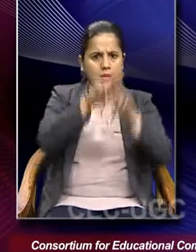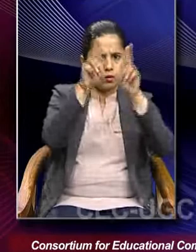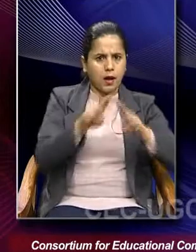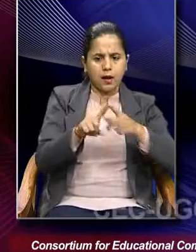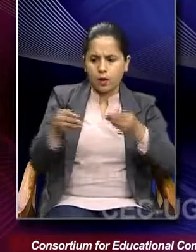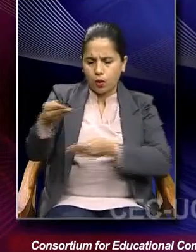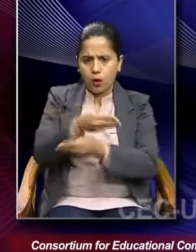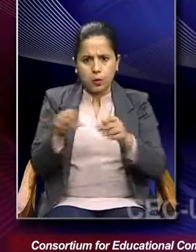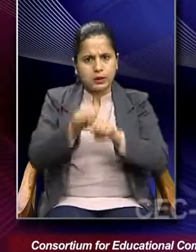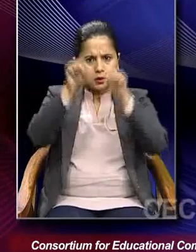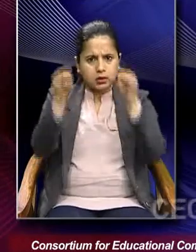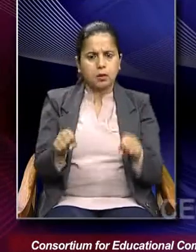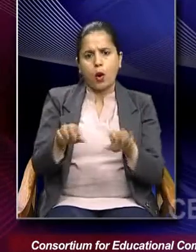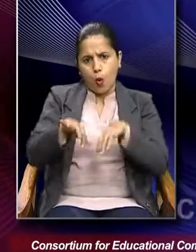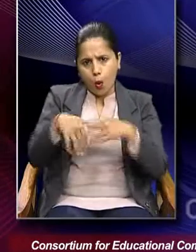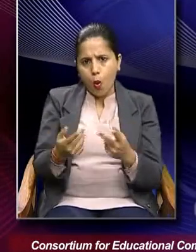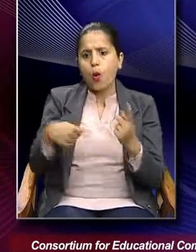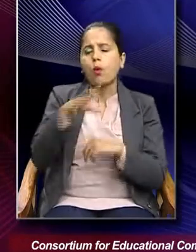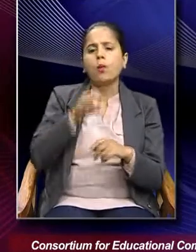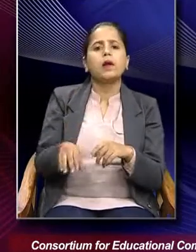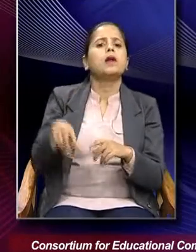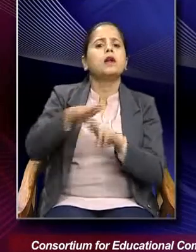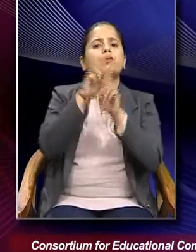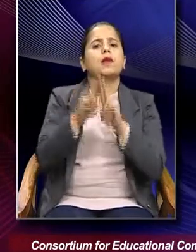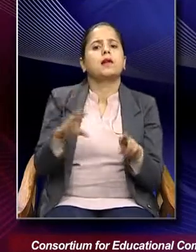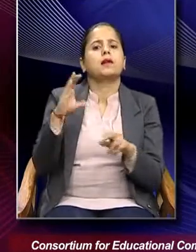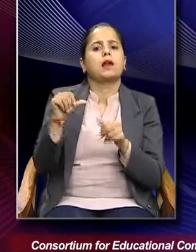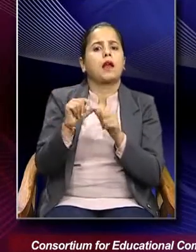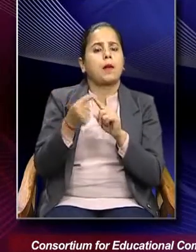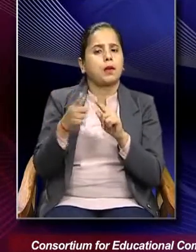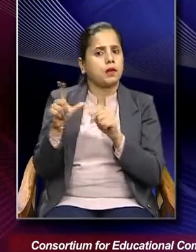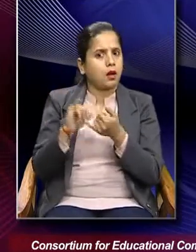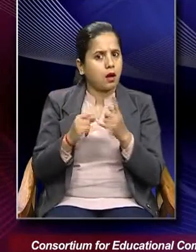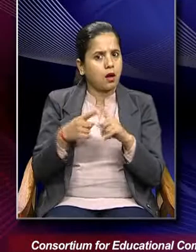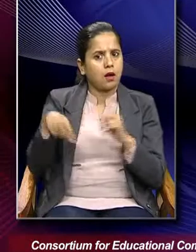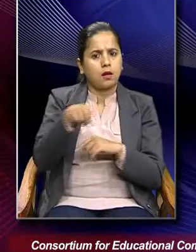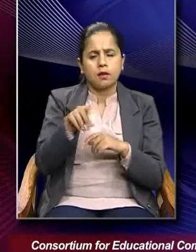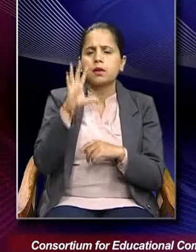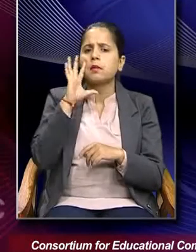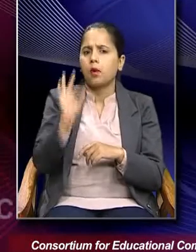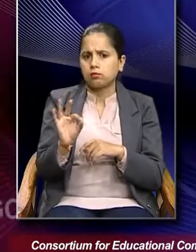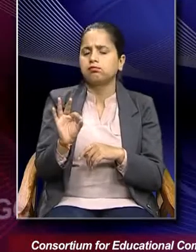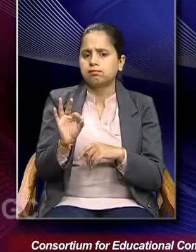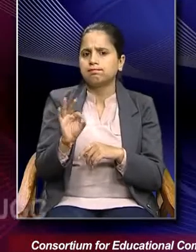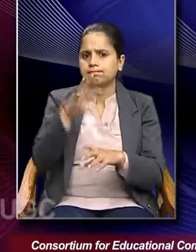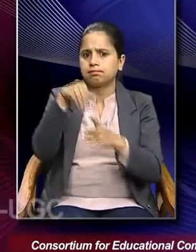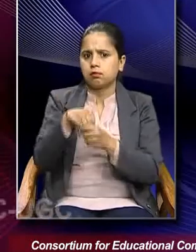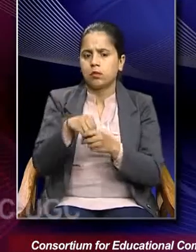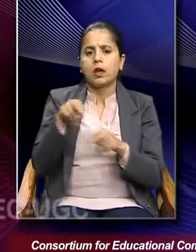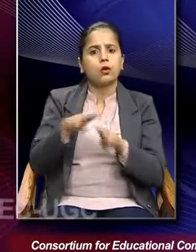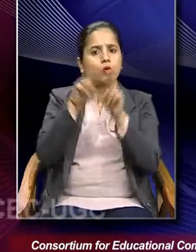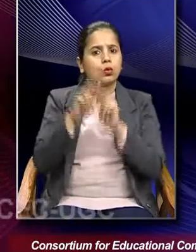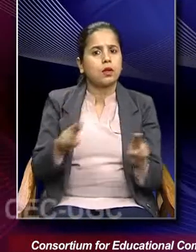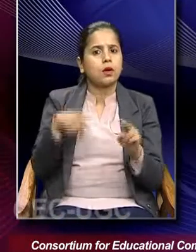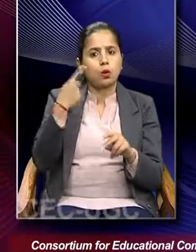economic system or an international capitalist system, it is an essential part of it. It means international